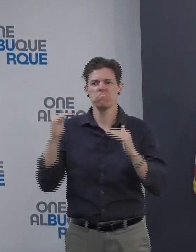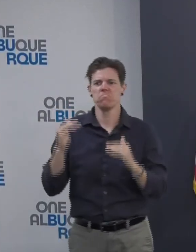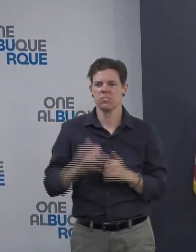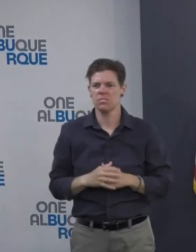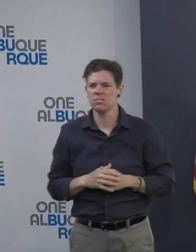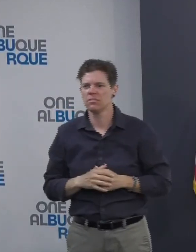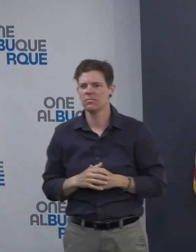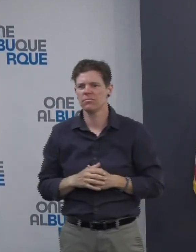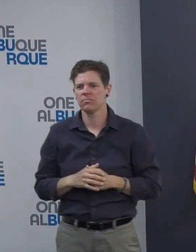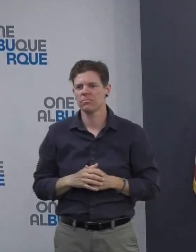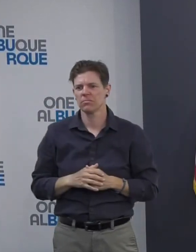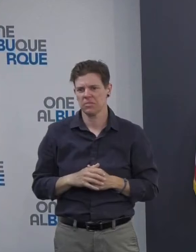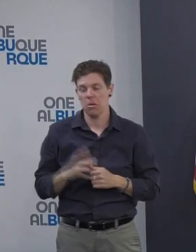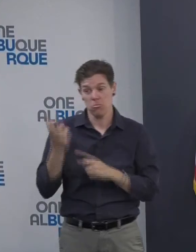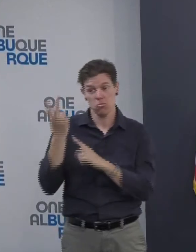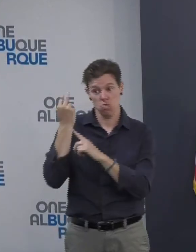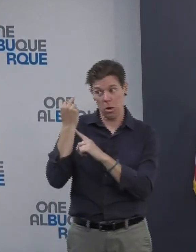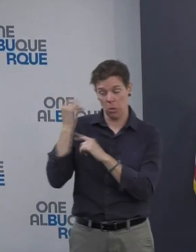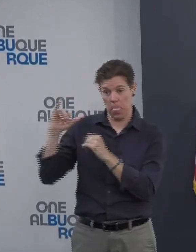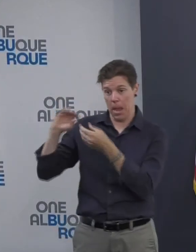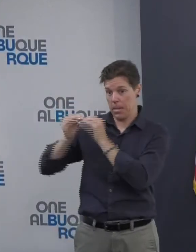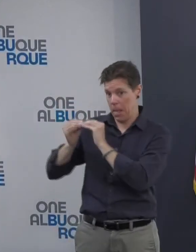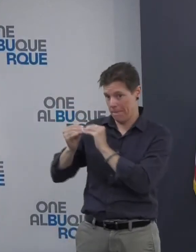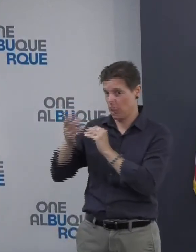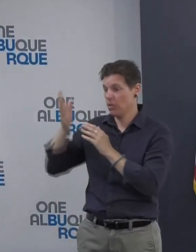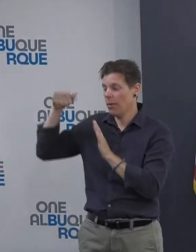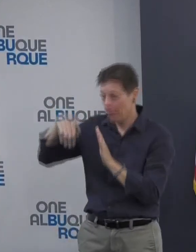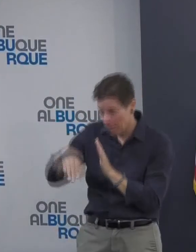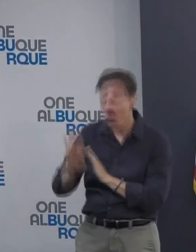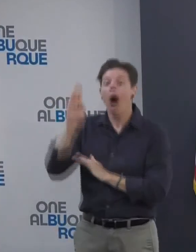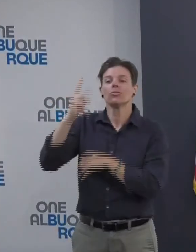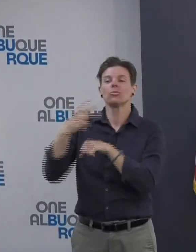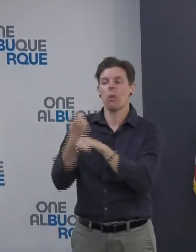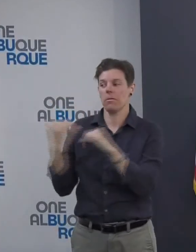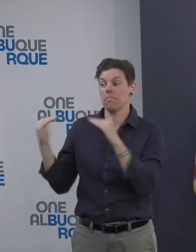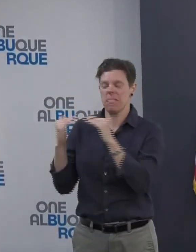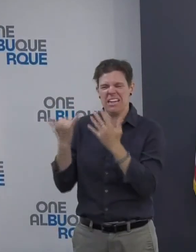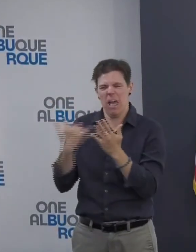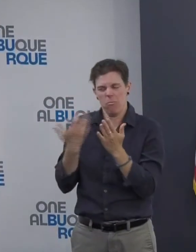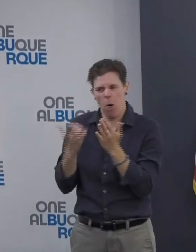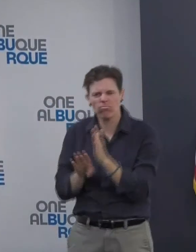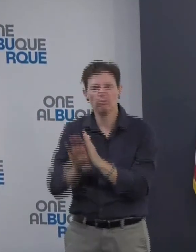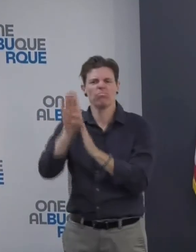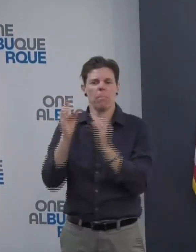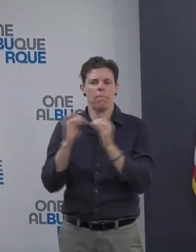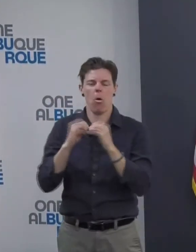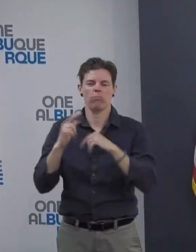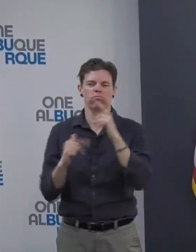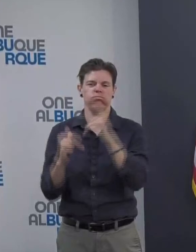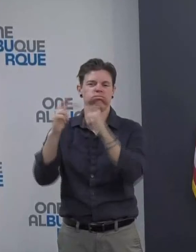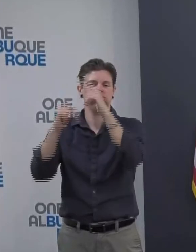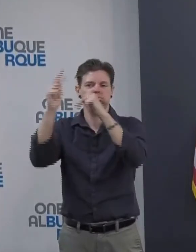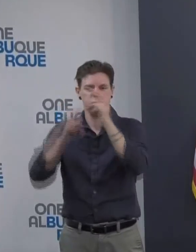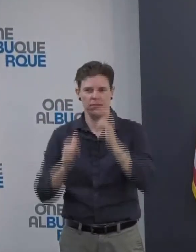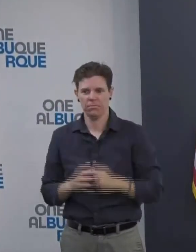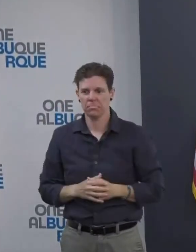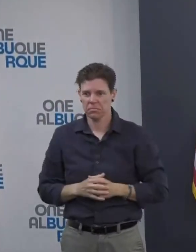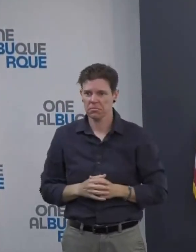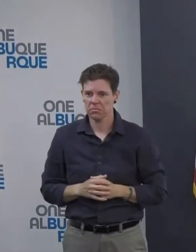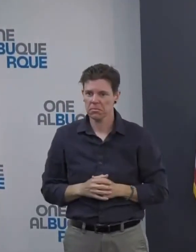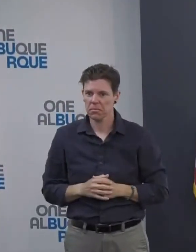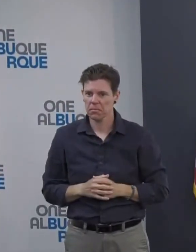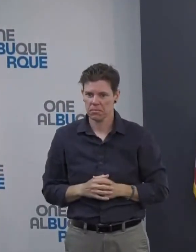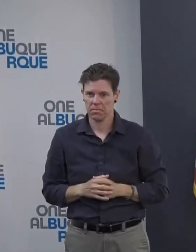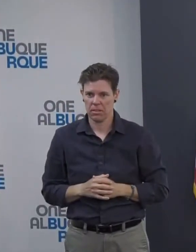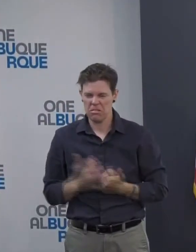progress. All right, so let's change gears a little bit to talk about restaurants. It's about lunchtime, and so we're